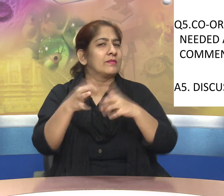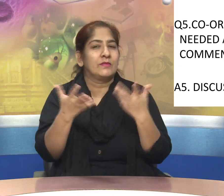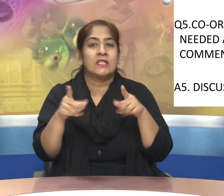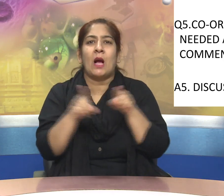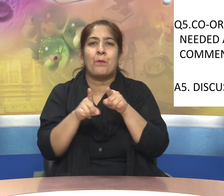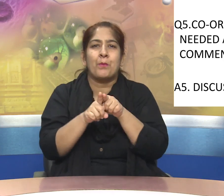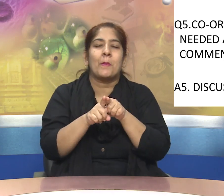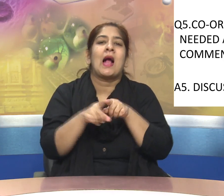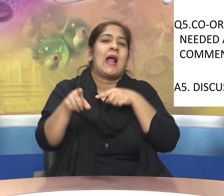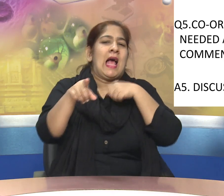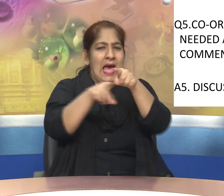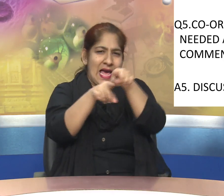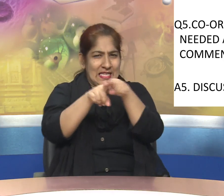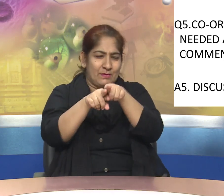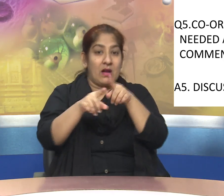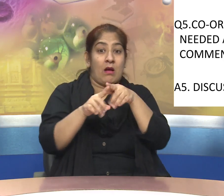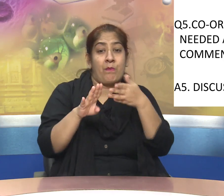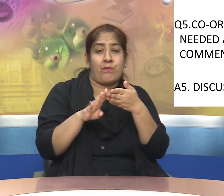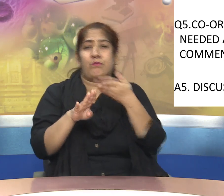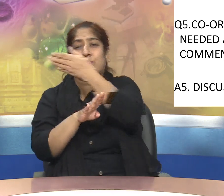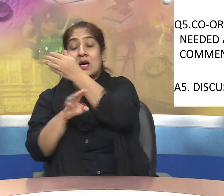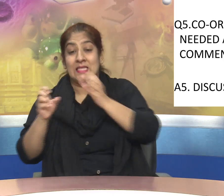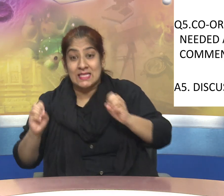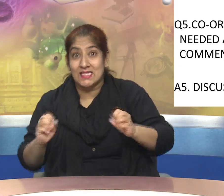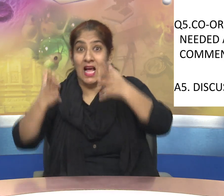Now this five question, question number five.